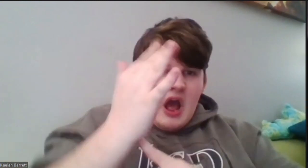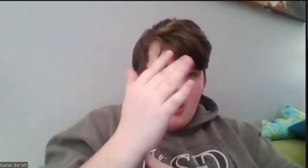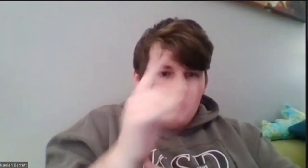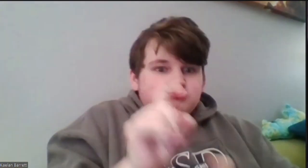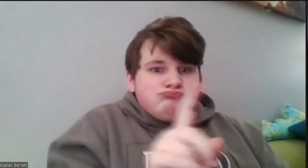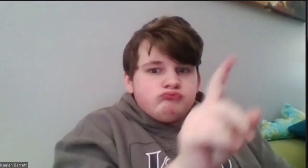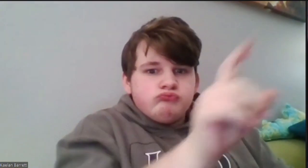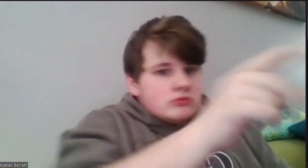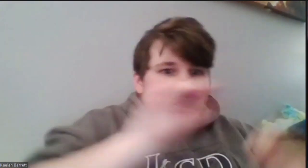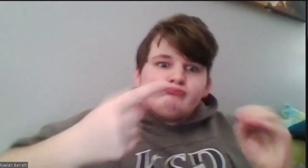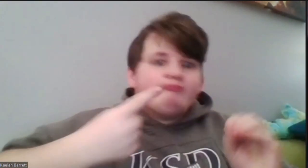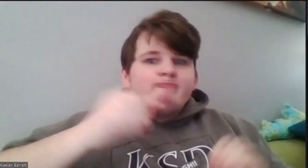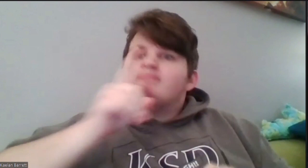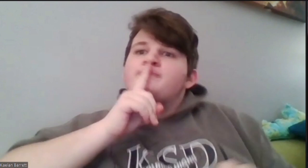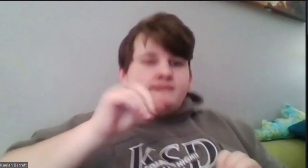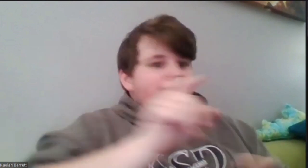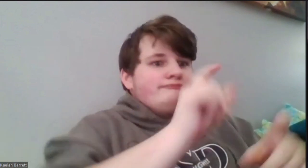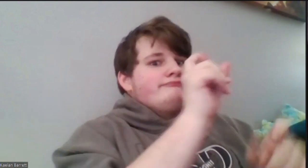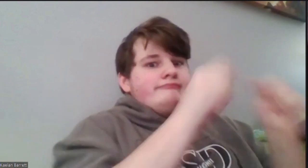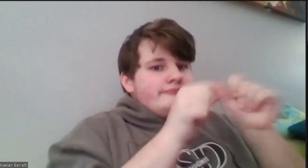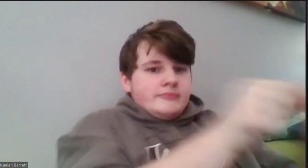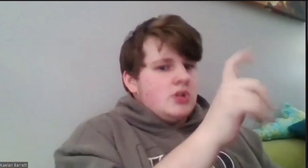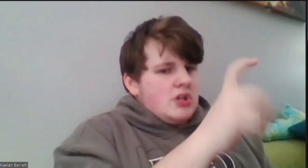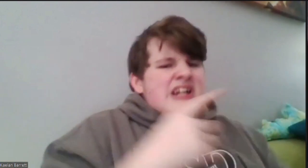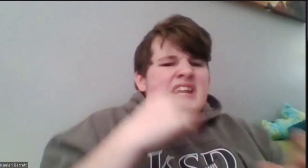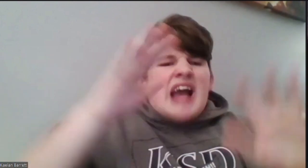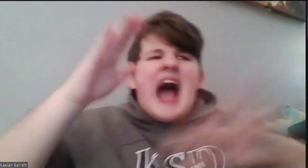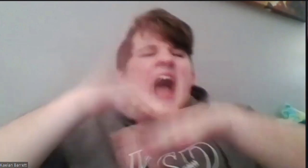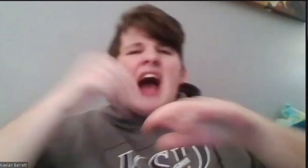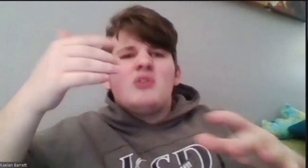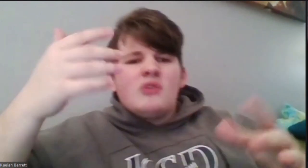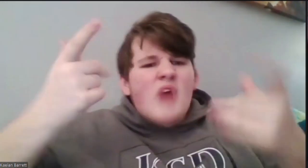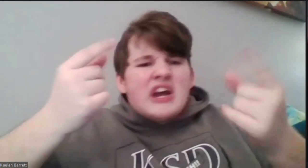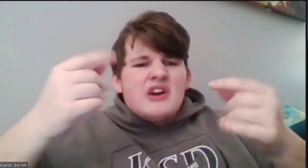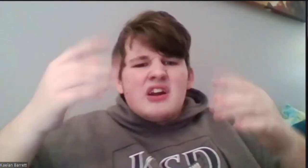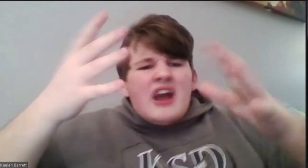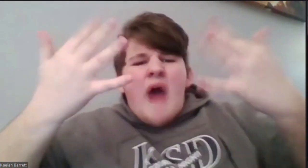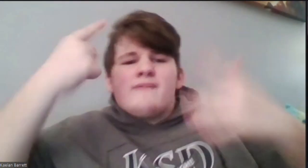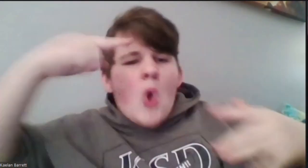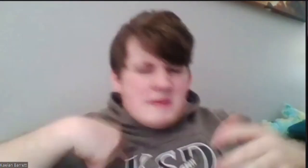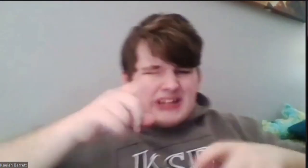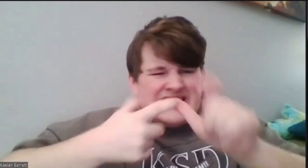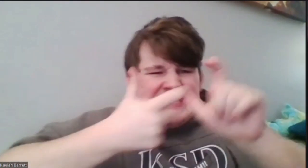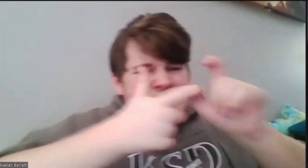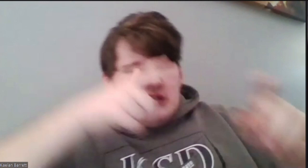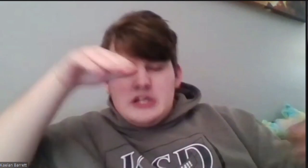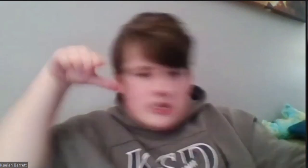Scrooge got up and brushed himself off. Well, you see the light take off. But he didn't say anything. He just took off. And so, what are they going to do? What